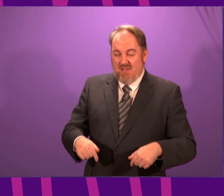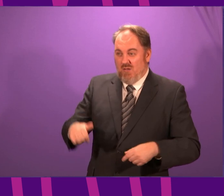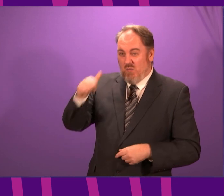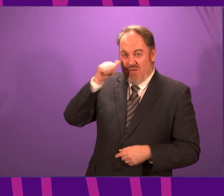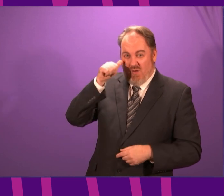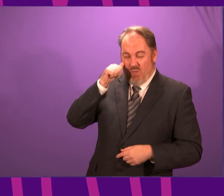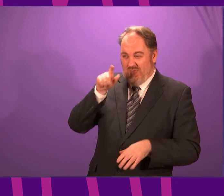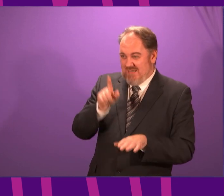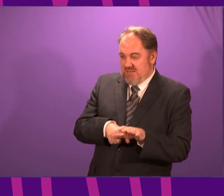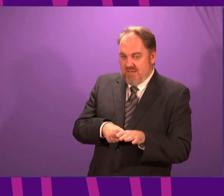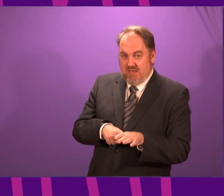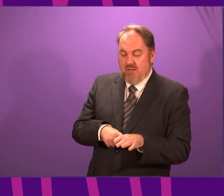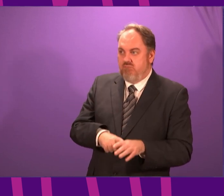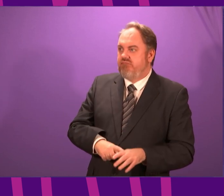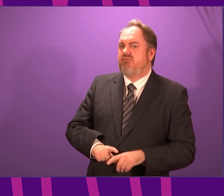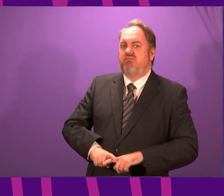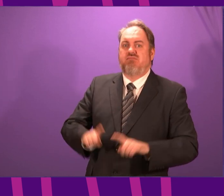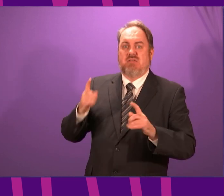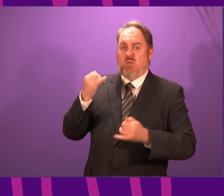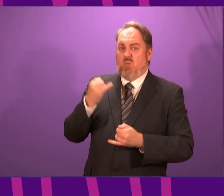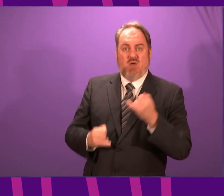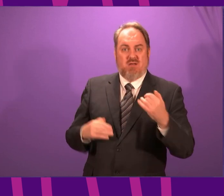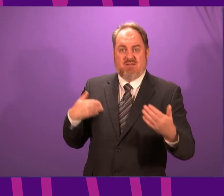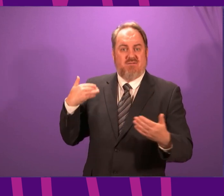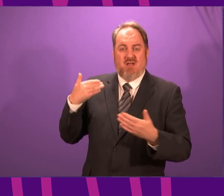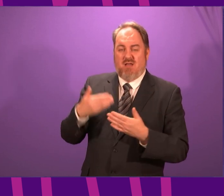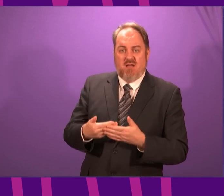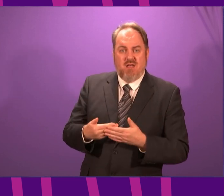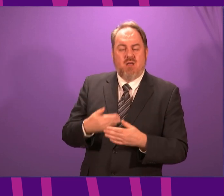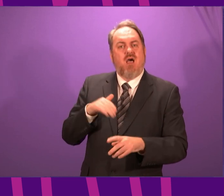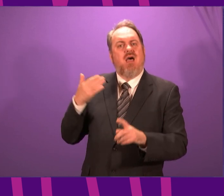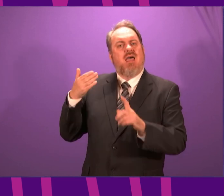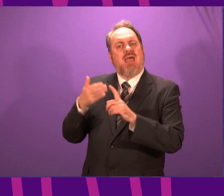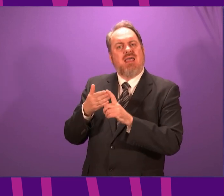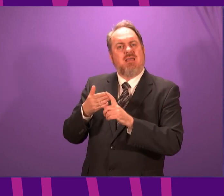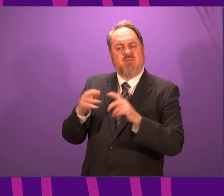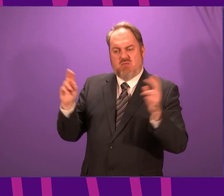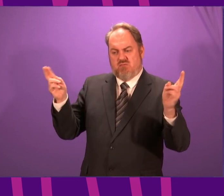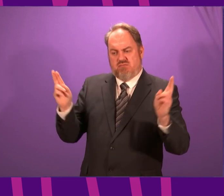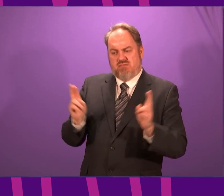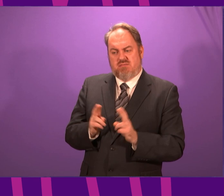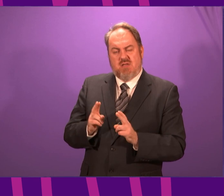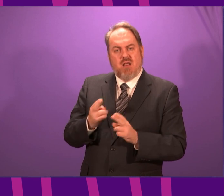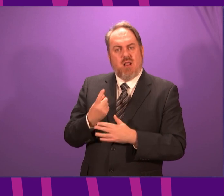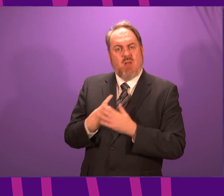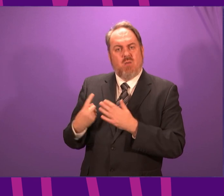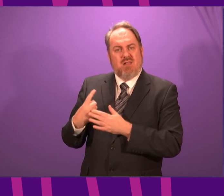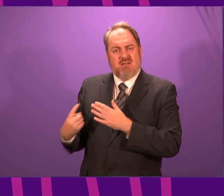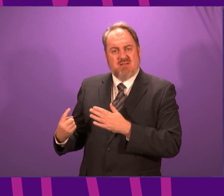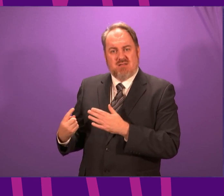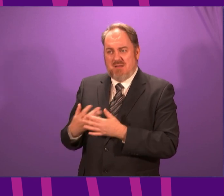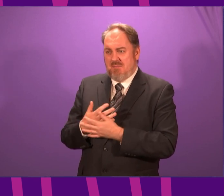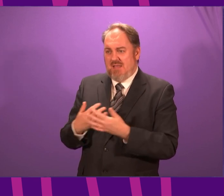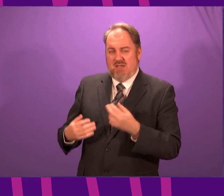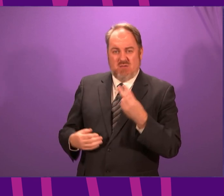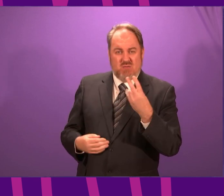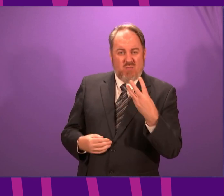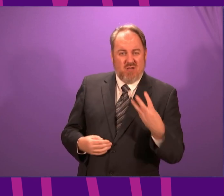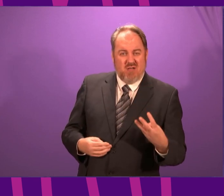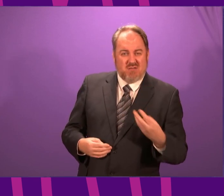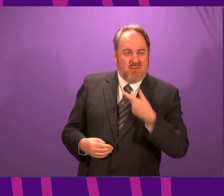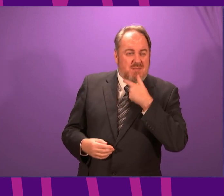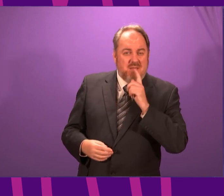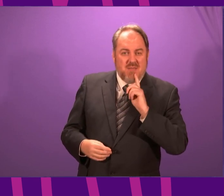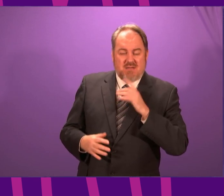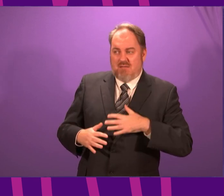being average. Research published this month by the Campaign to End Loneliness showed that nearly two-thirds of adults are worried that they won't be able to see family and friends